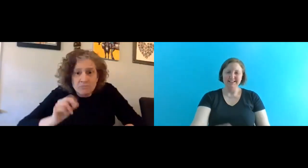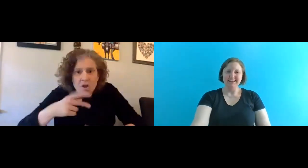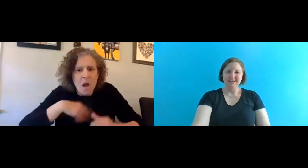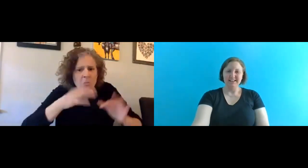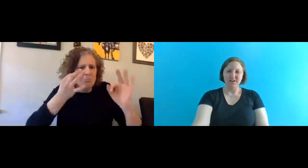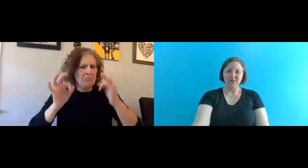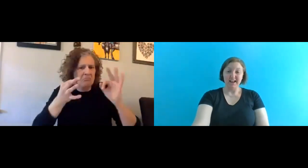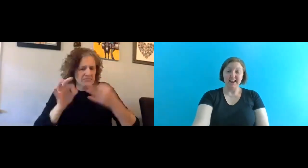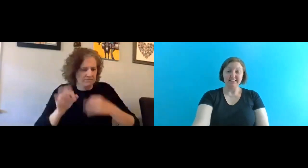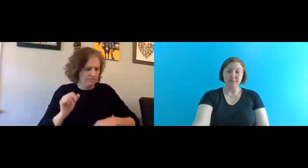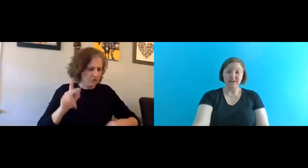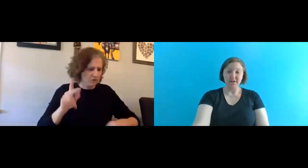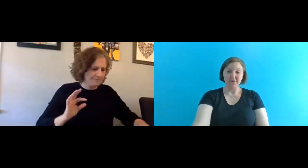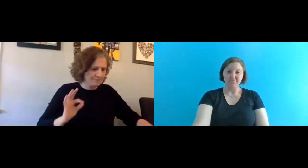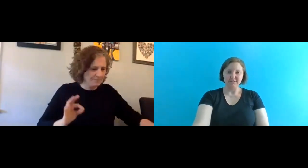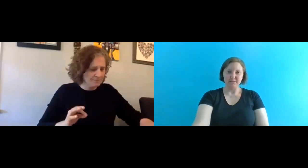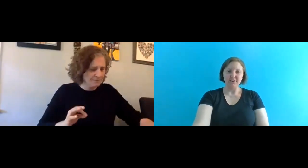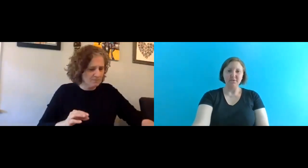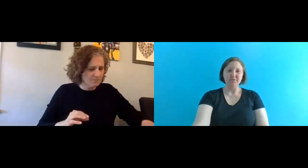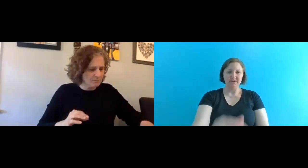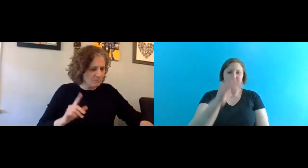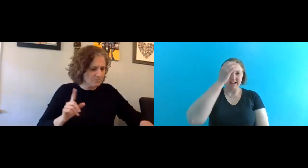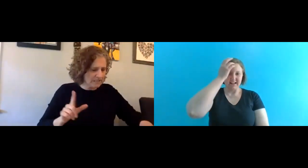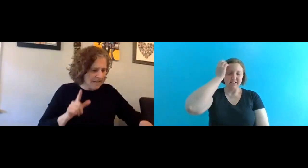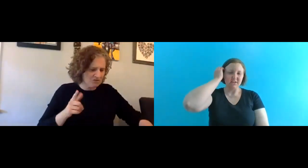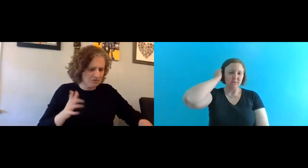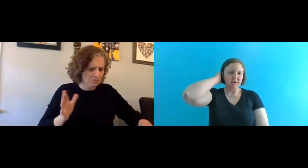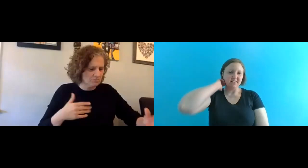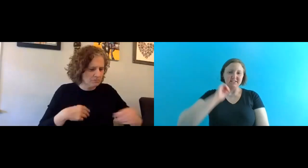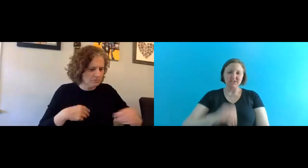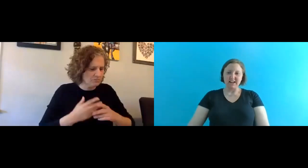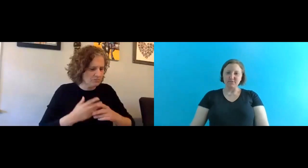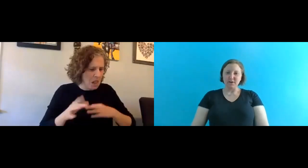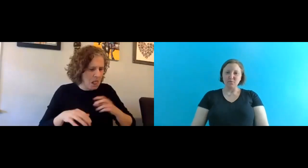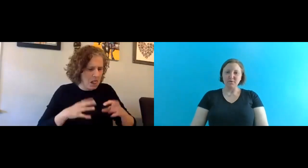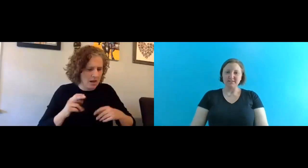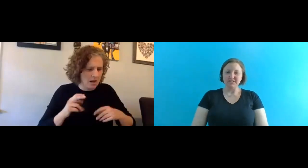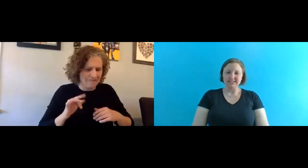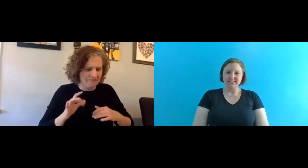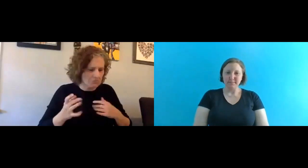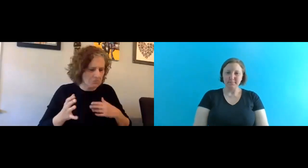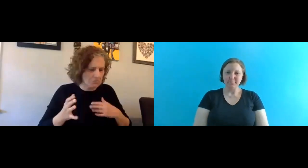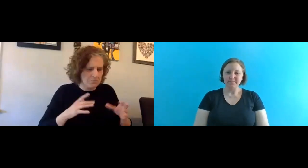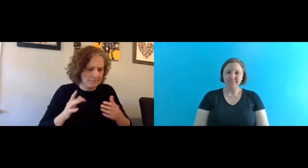Okay, and let me know. I'll keep an eye on the chat if you have more questions.